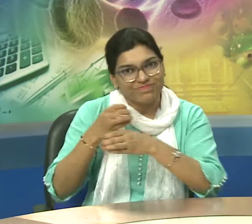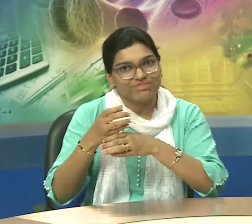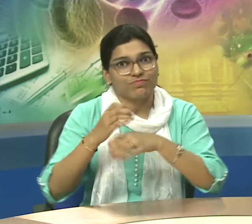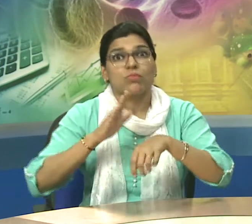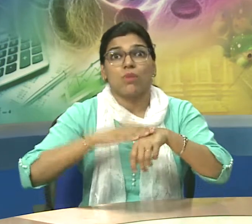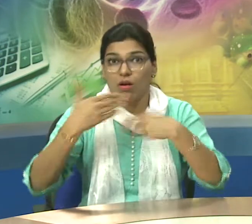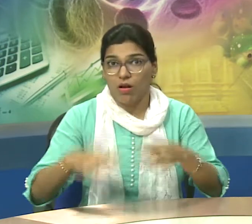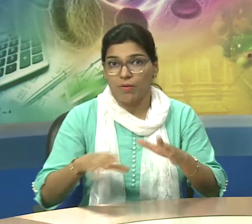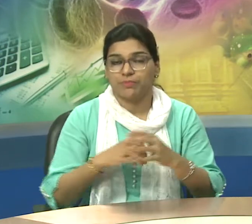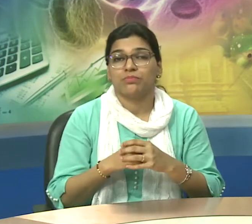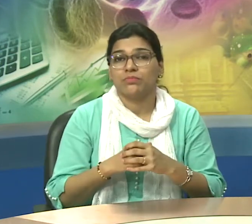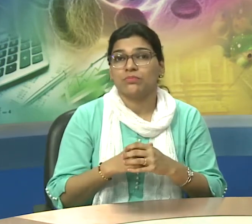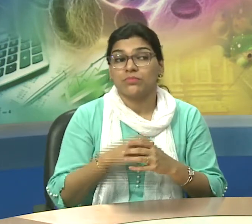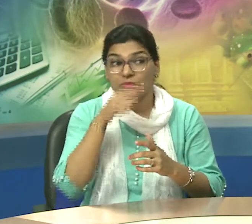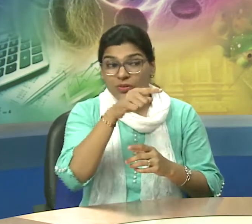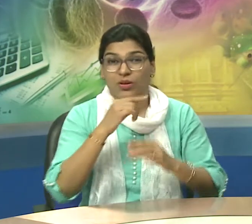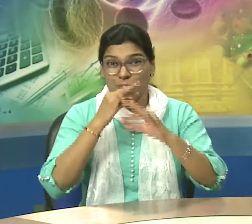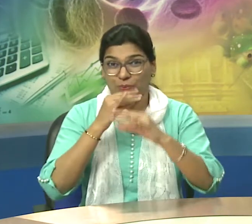acclaims for his